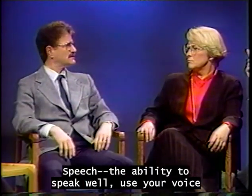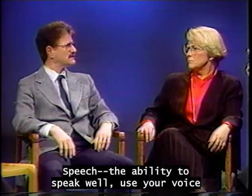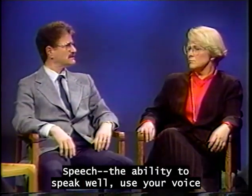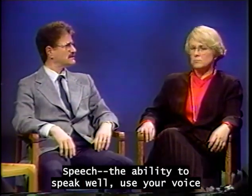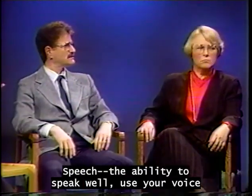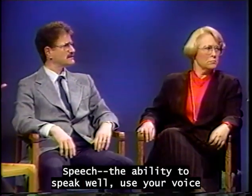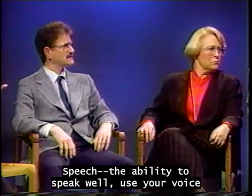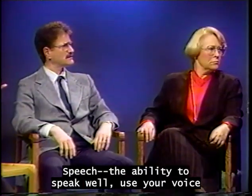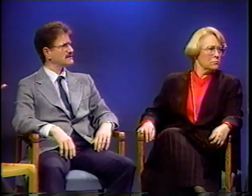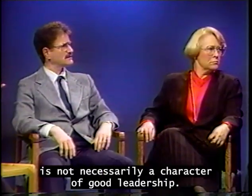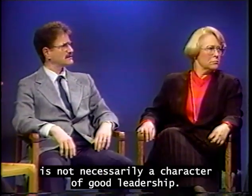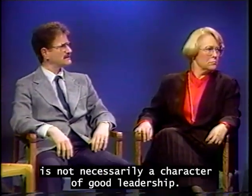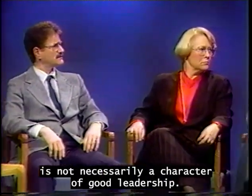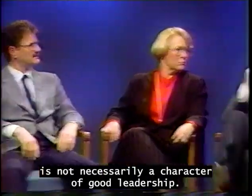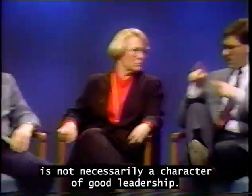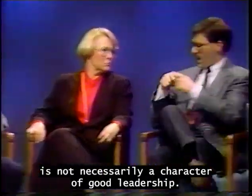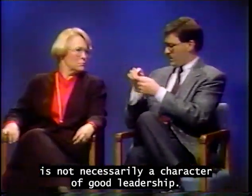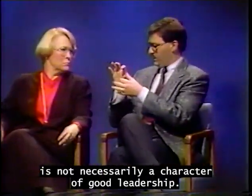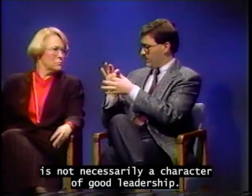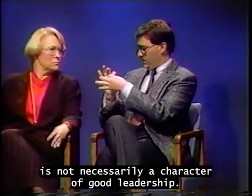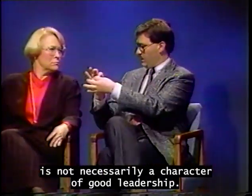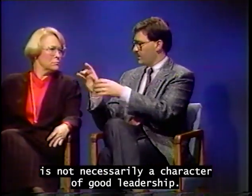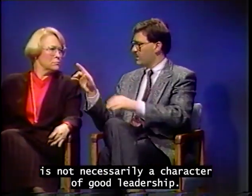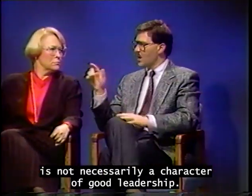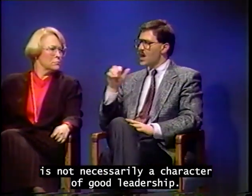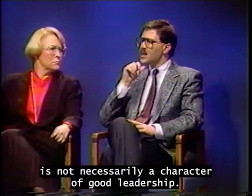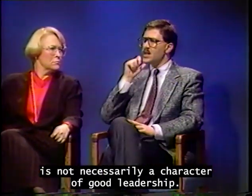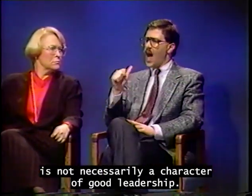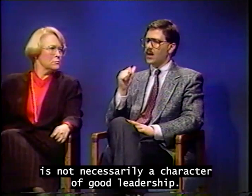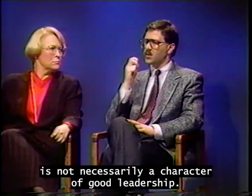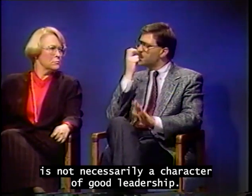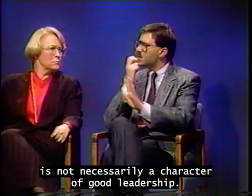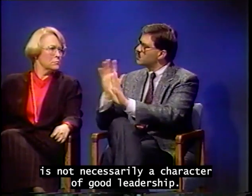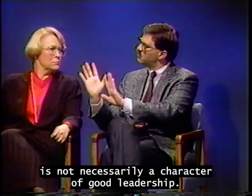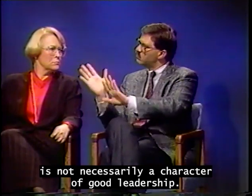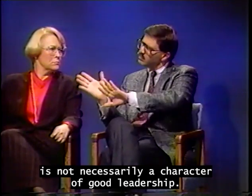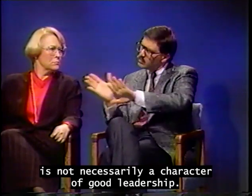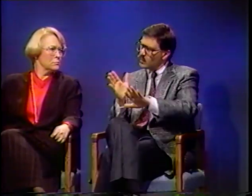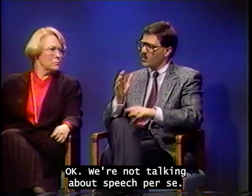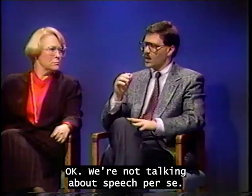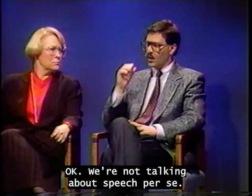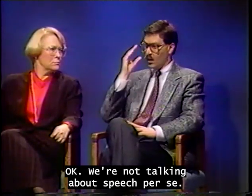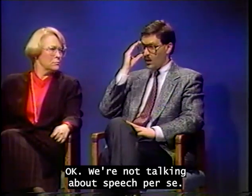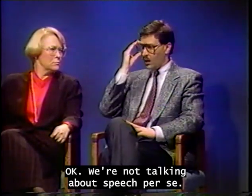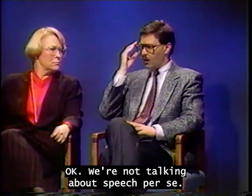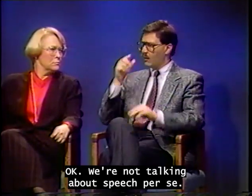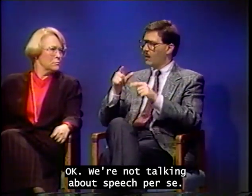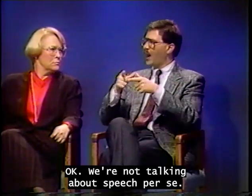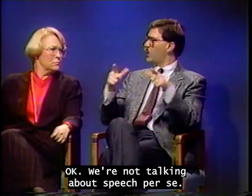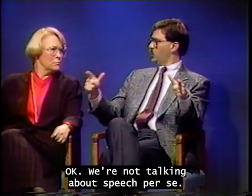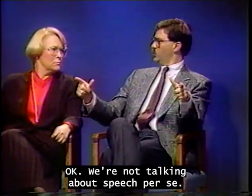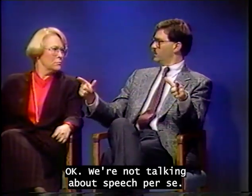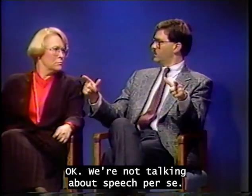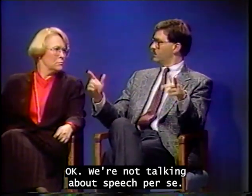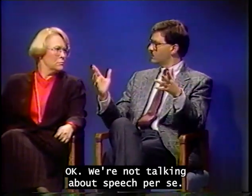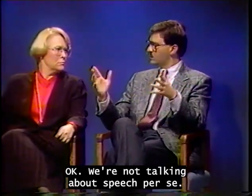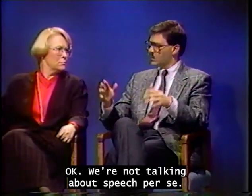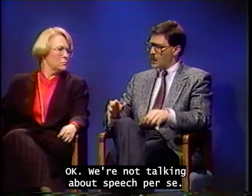to speak well, use your voice, is not necessarily a character of good leadership. Okay, if we're not talking about speech